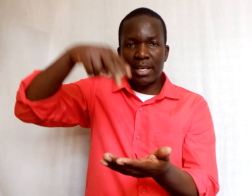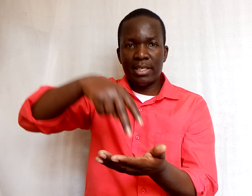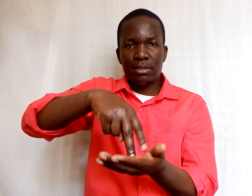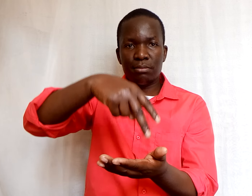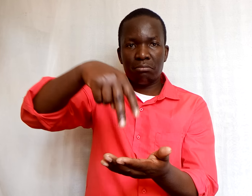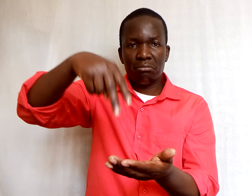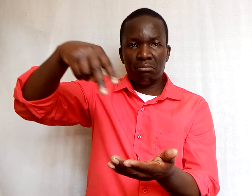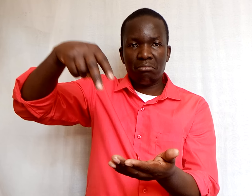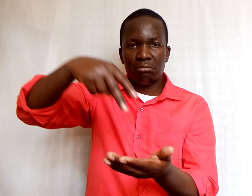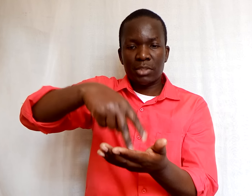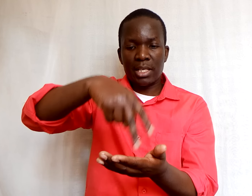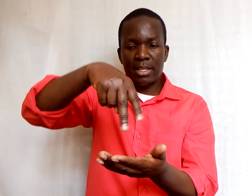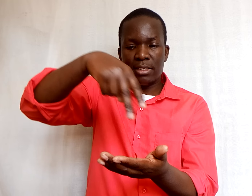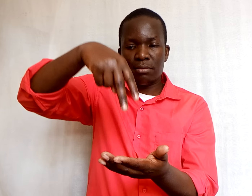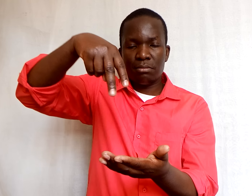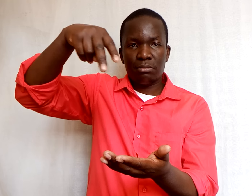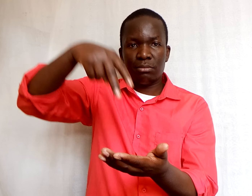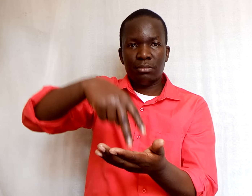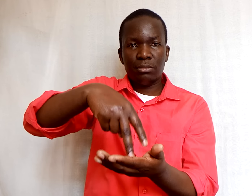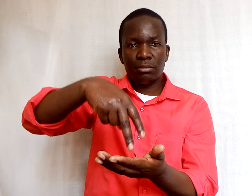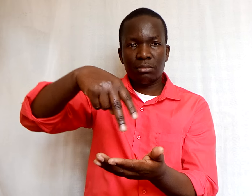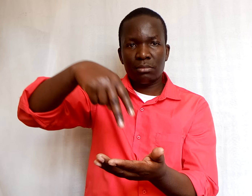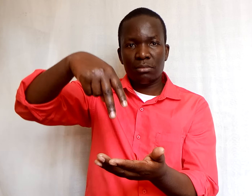this, like this.